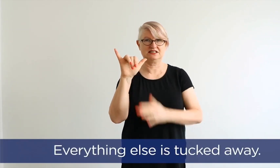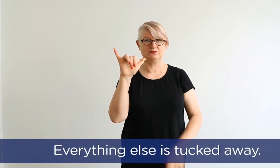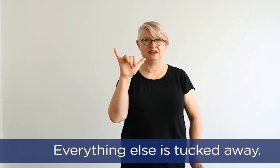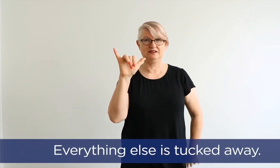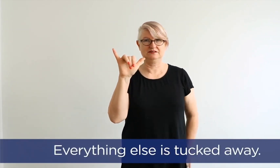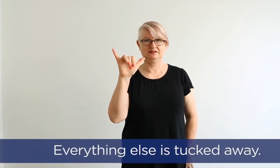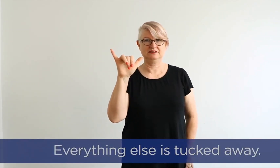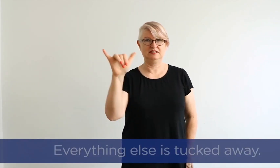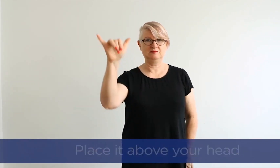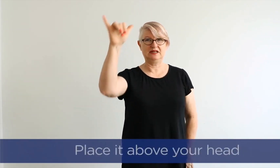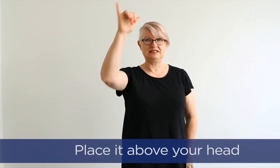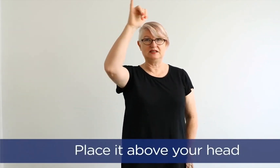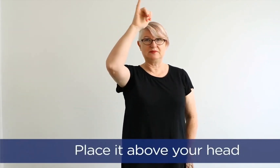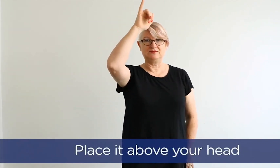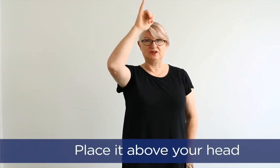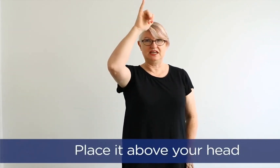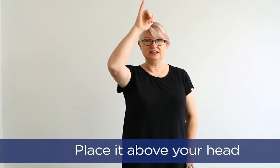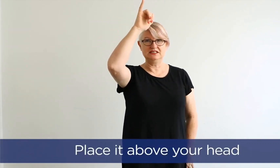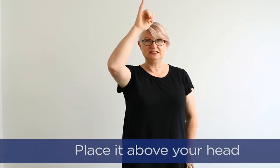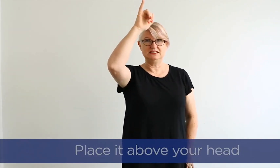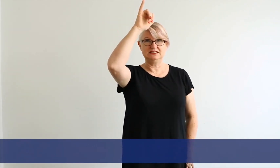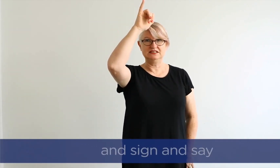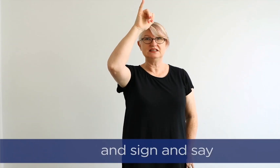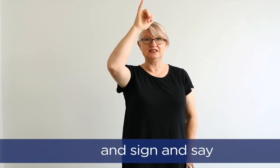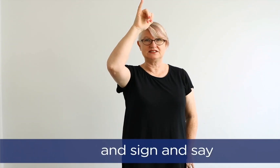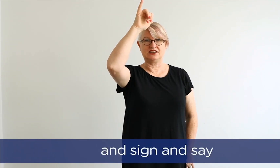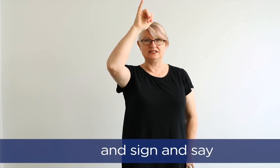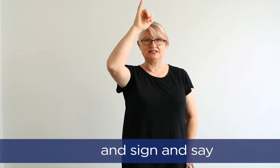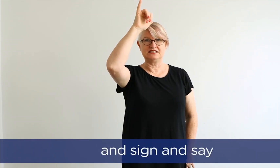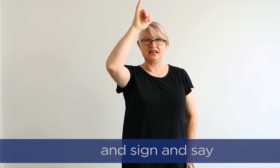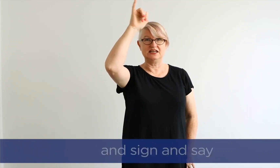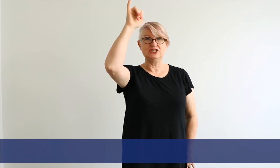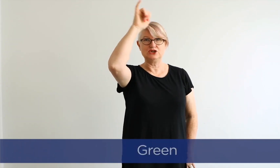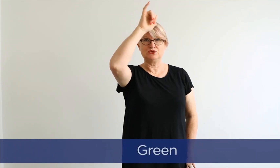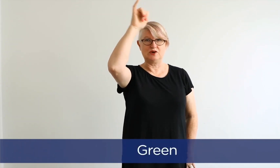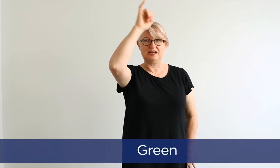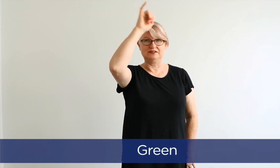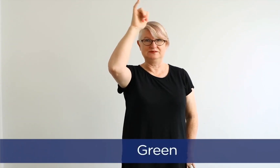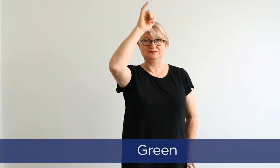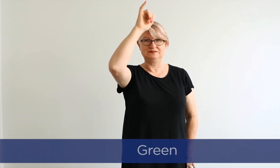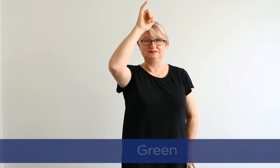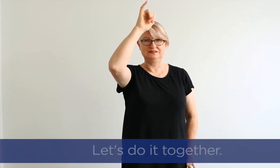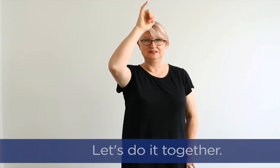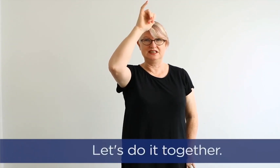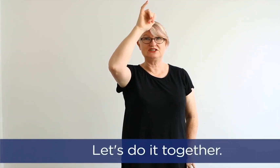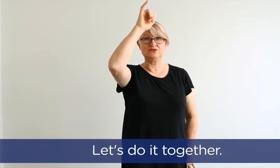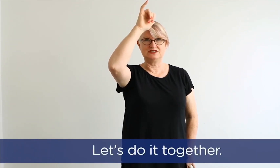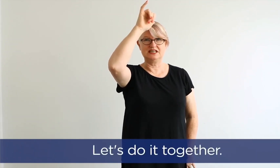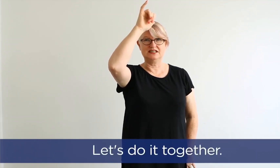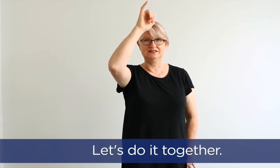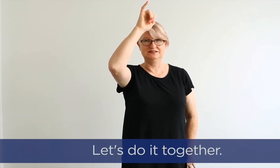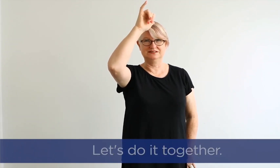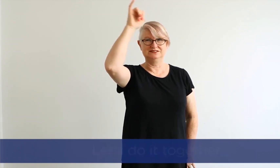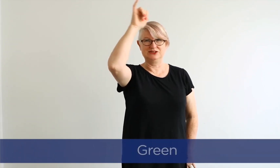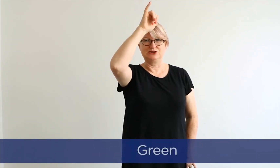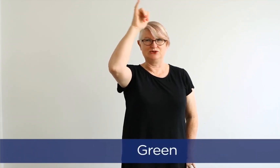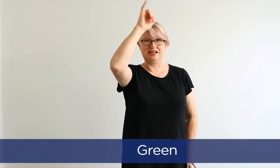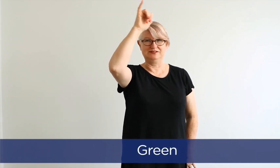away. Place it above your head and sign and say green. Let's do it together. Green.